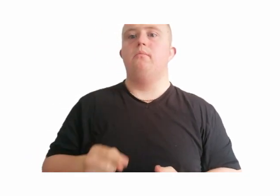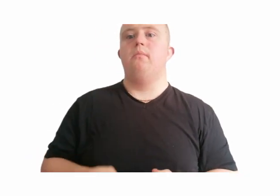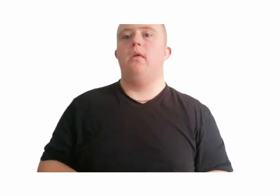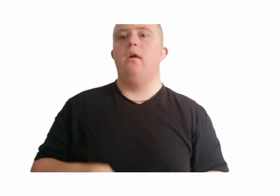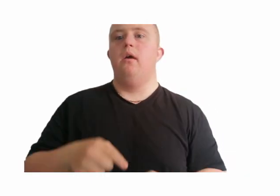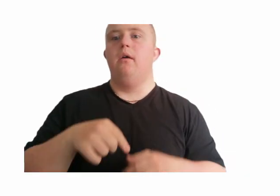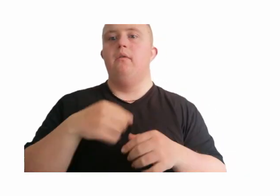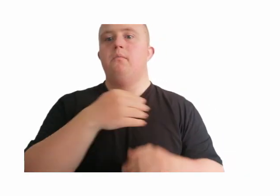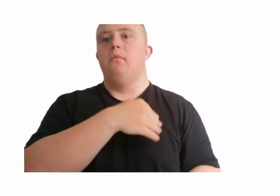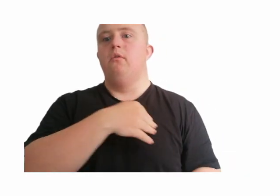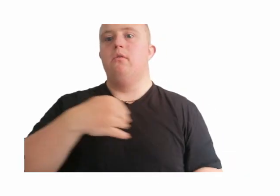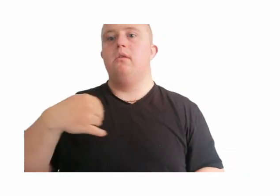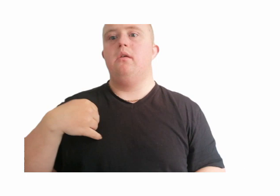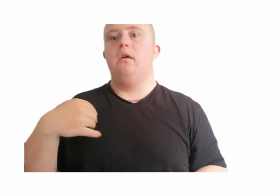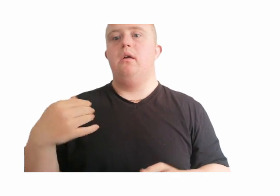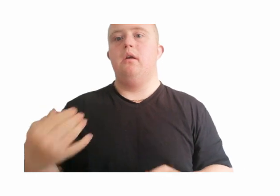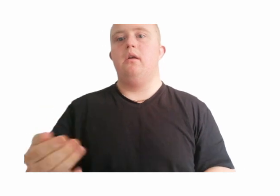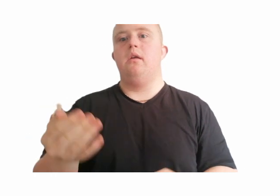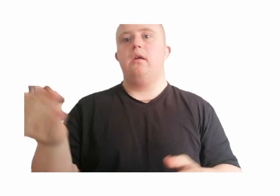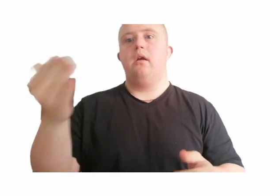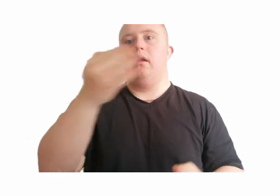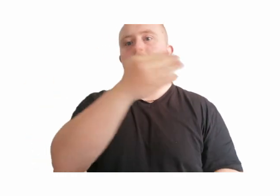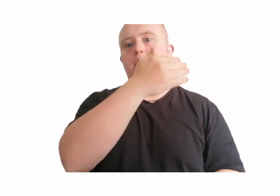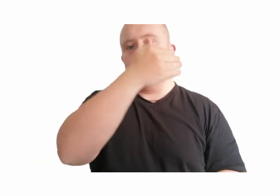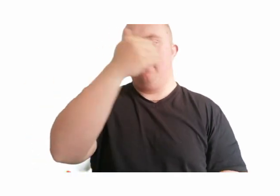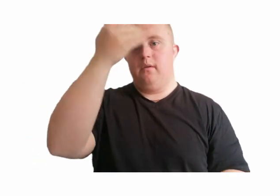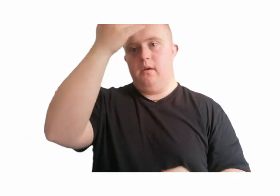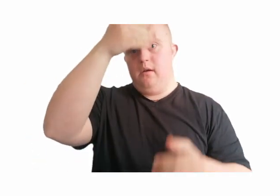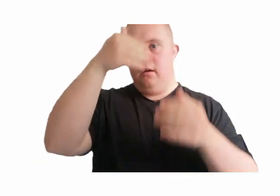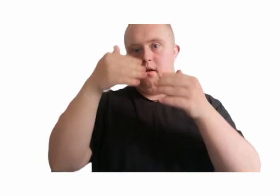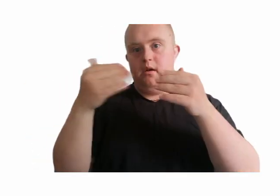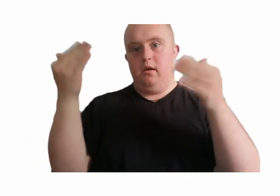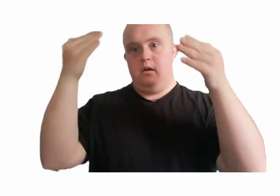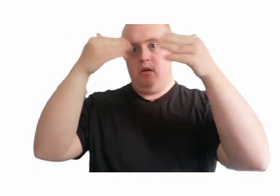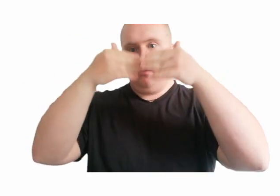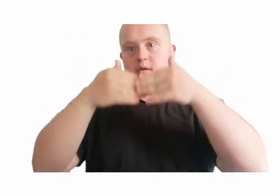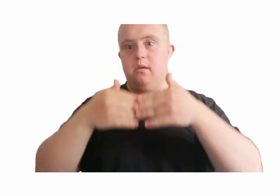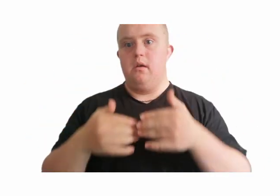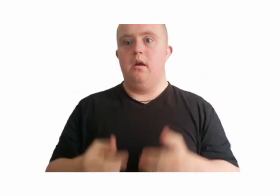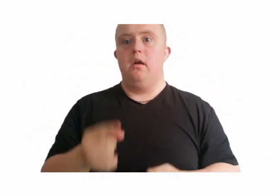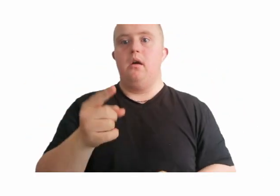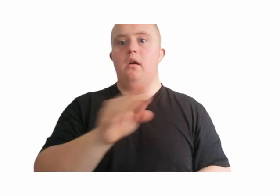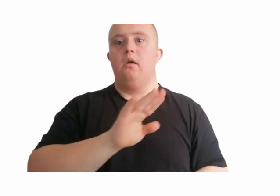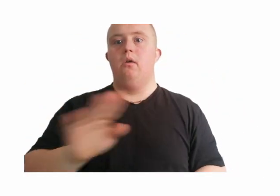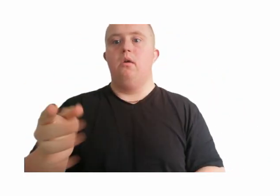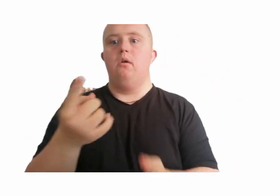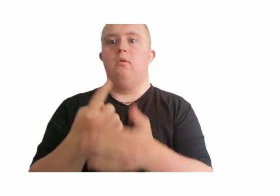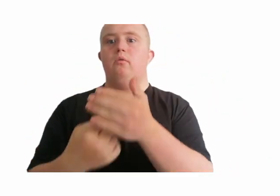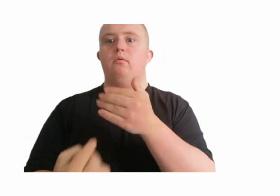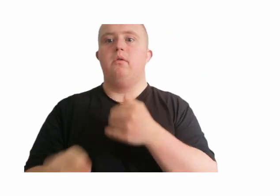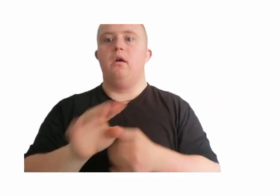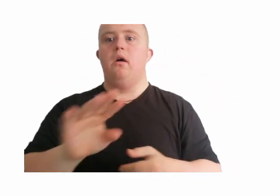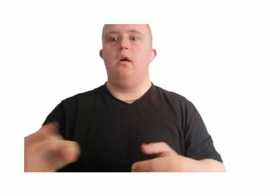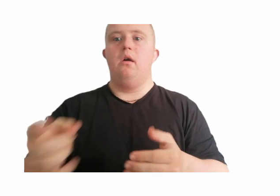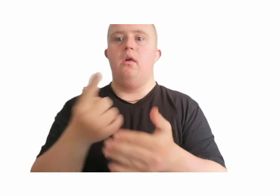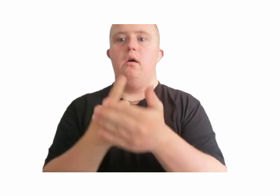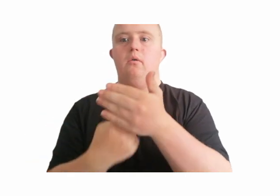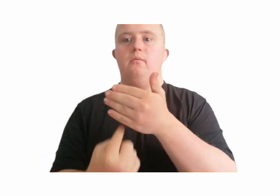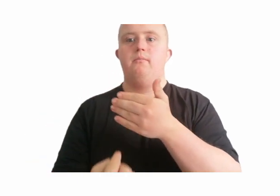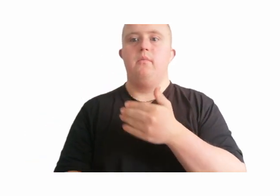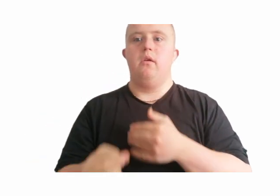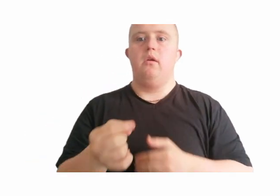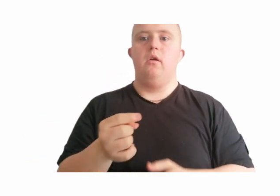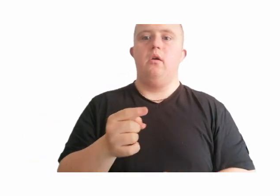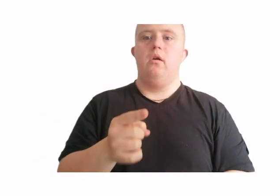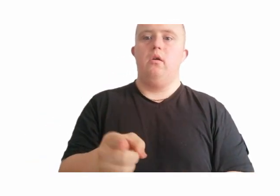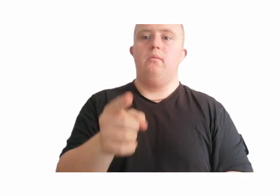girl In the morning, in the evening Not alone, not alone